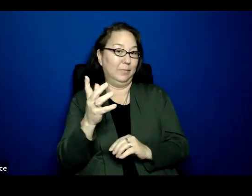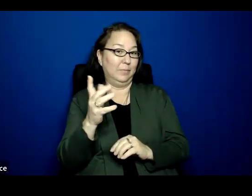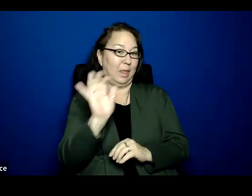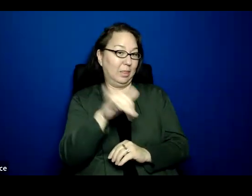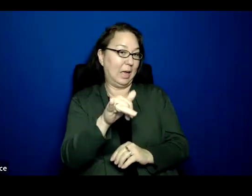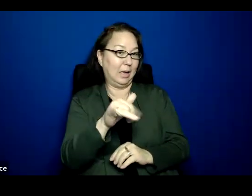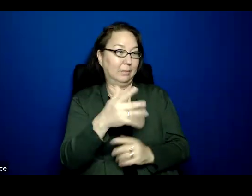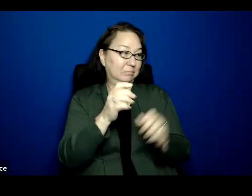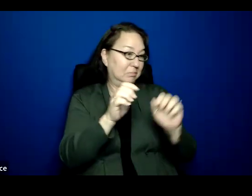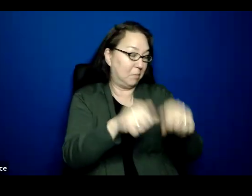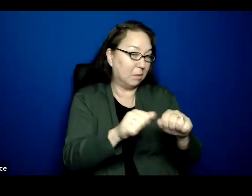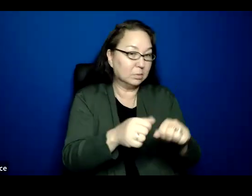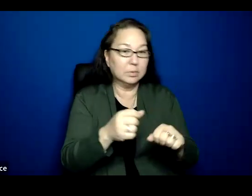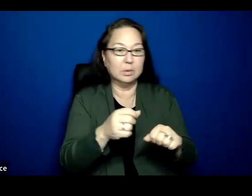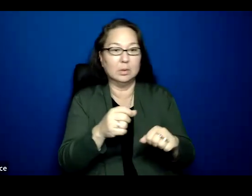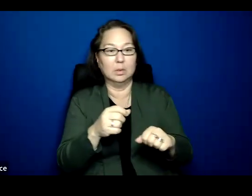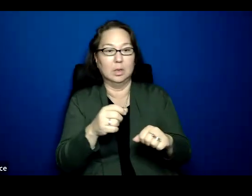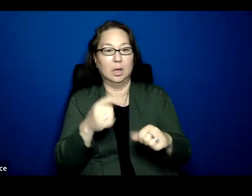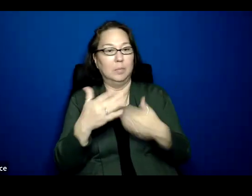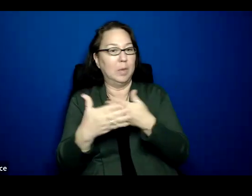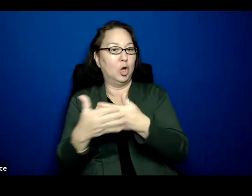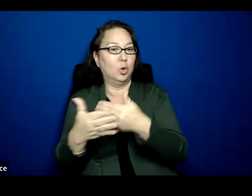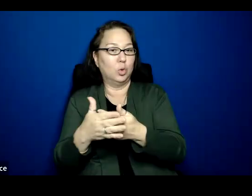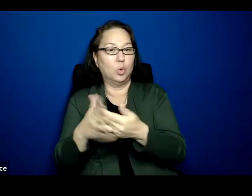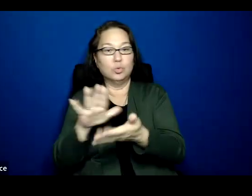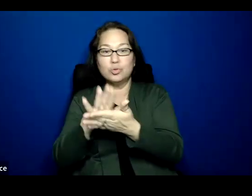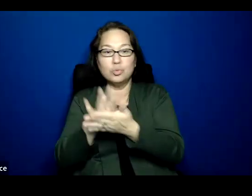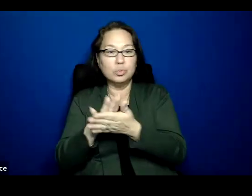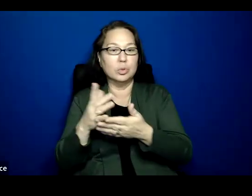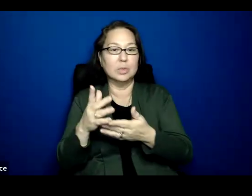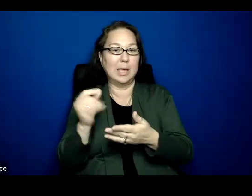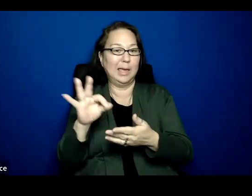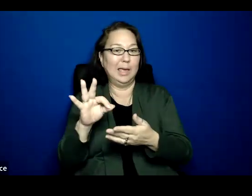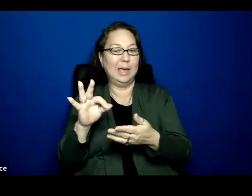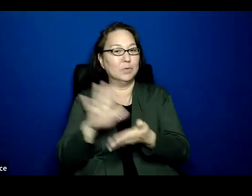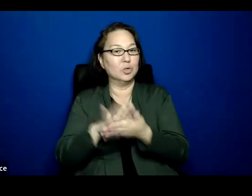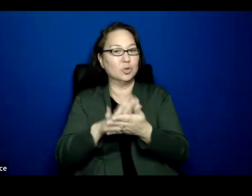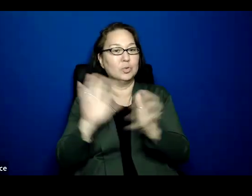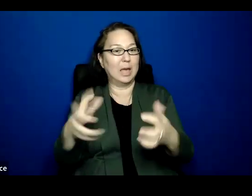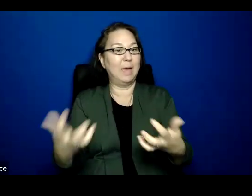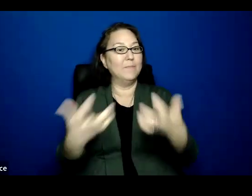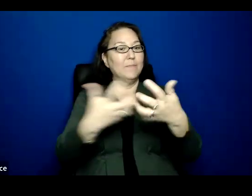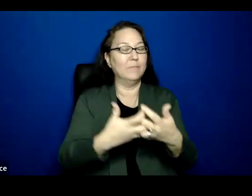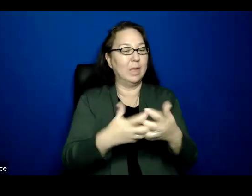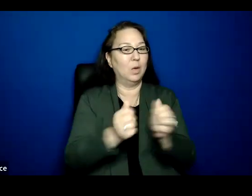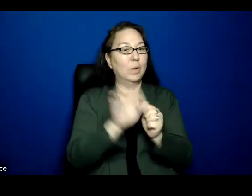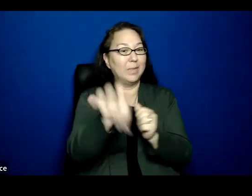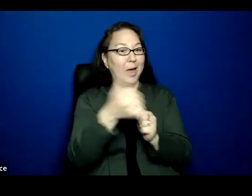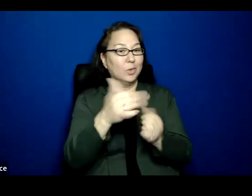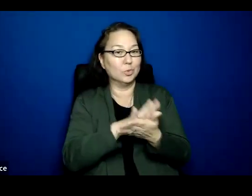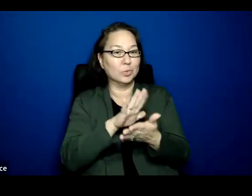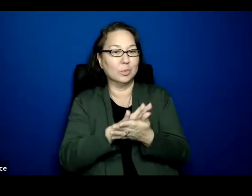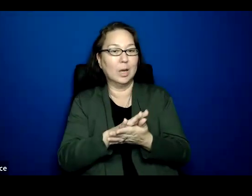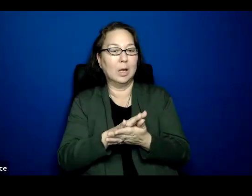nearby schools, whether schools can fit with other schools. I'm sure that analysis has been done, but I think it might be helpful for